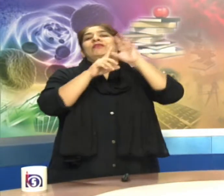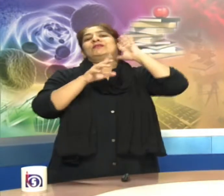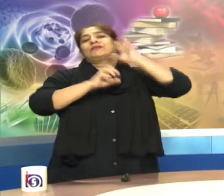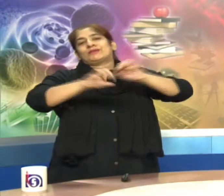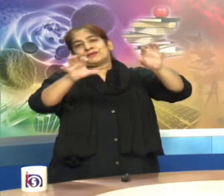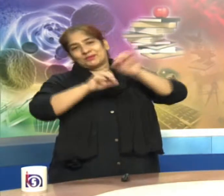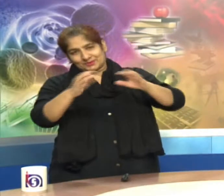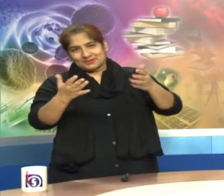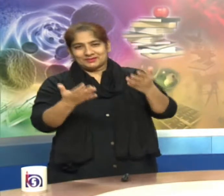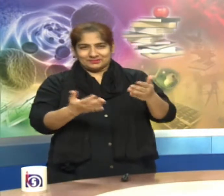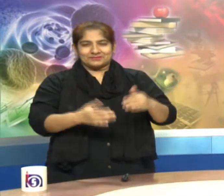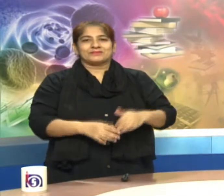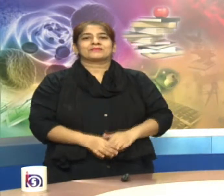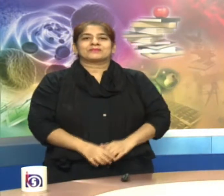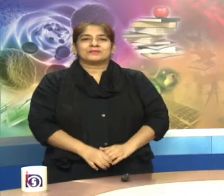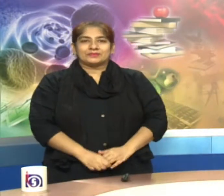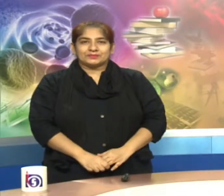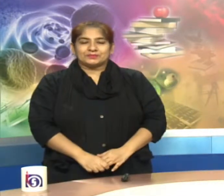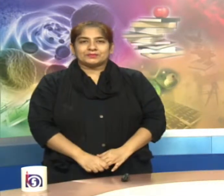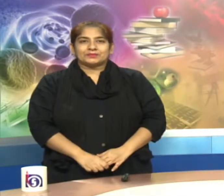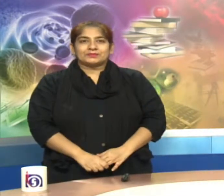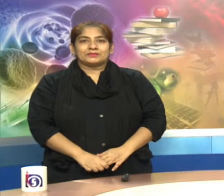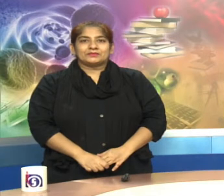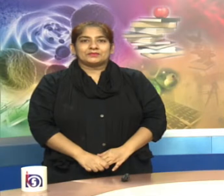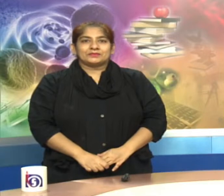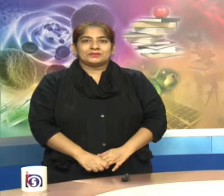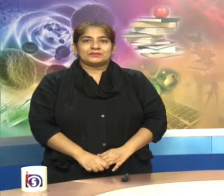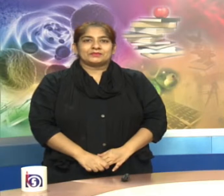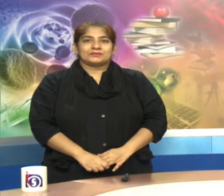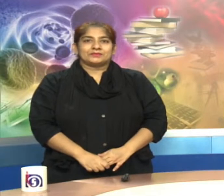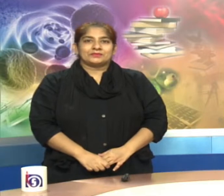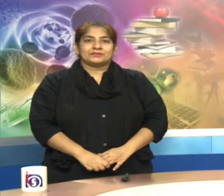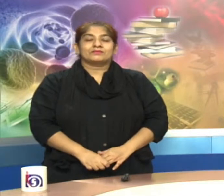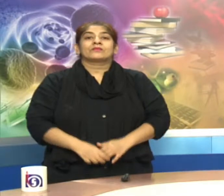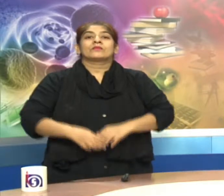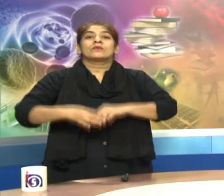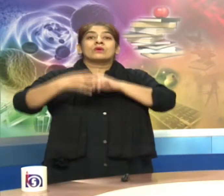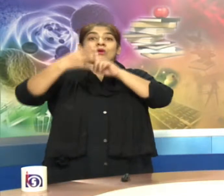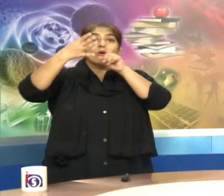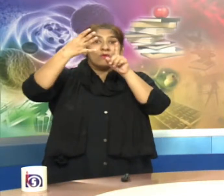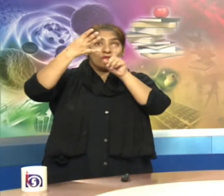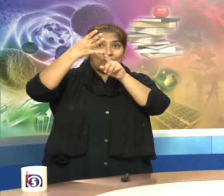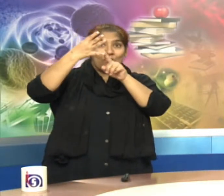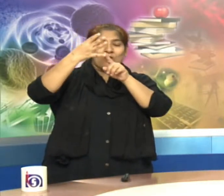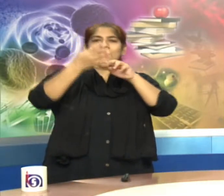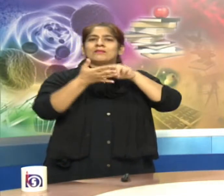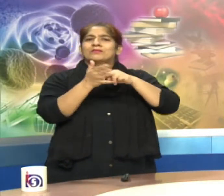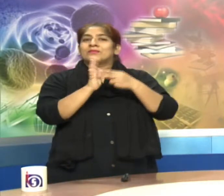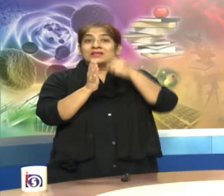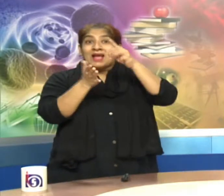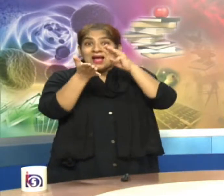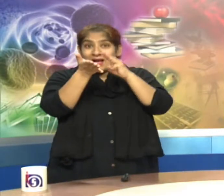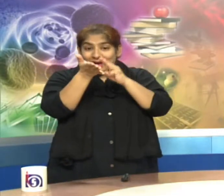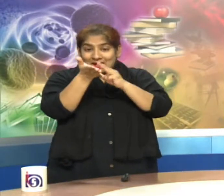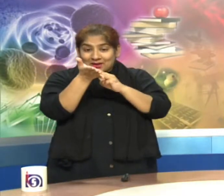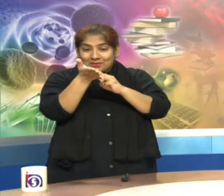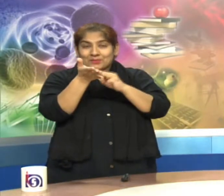So it is a good source of providing information. The fourth